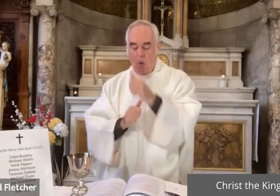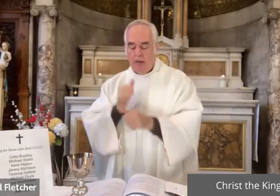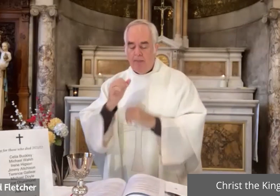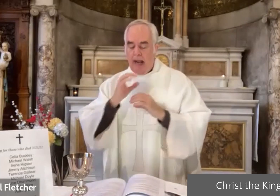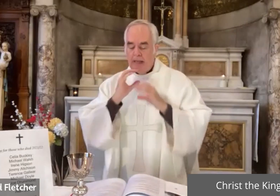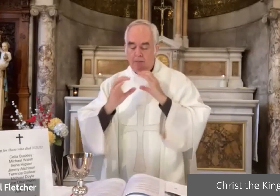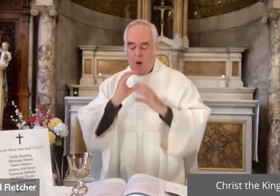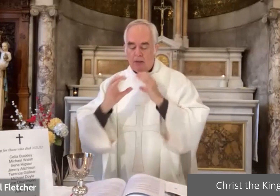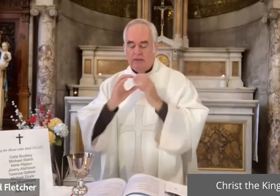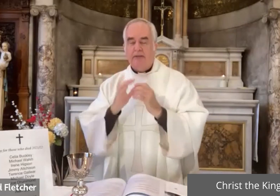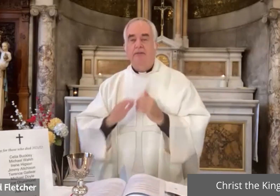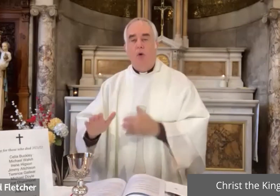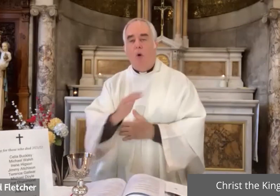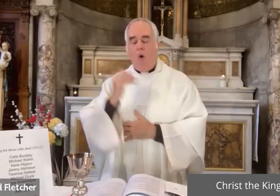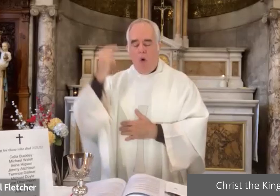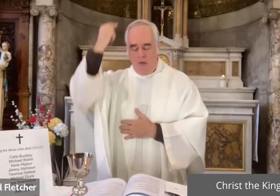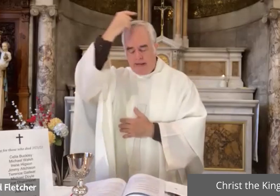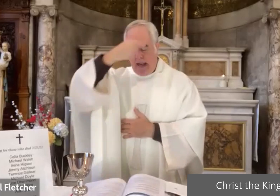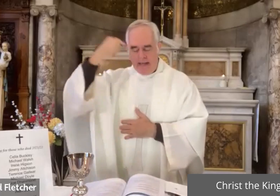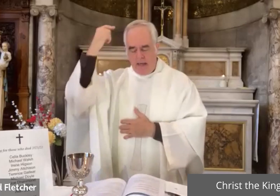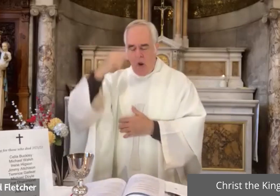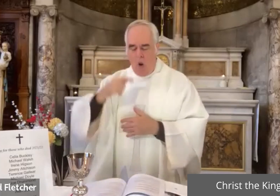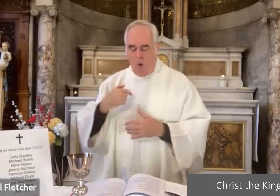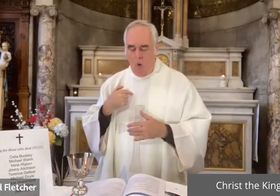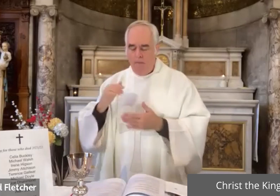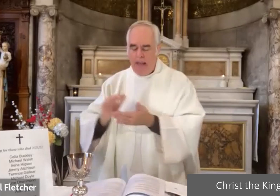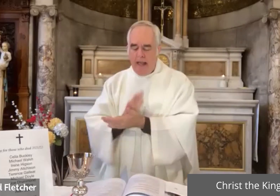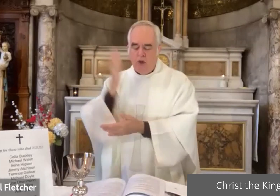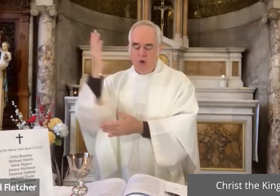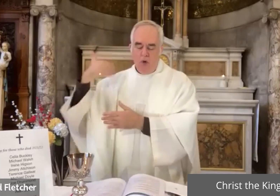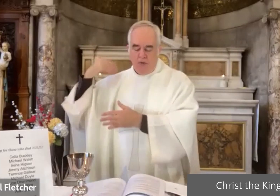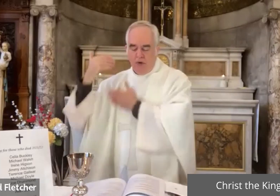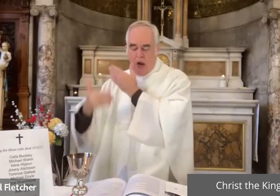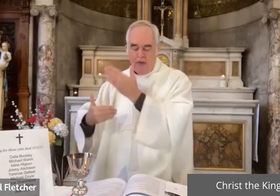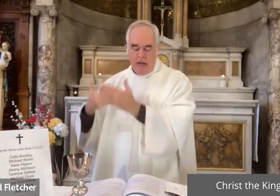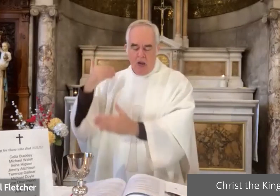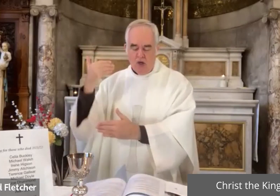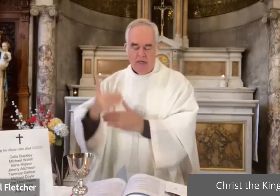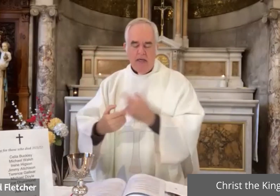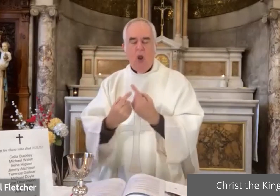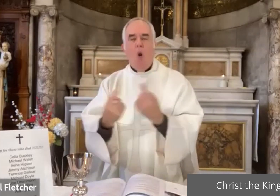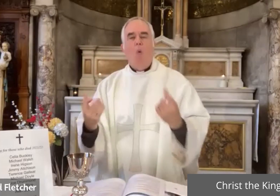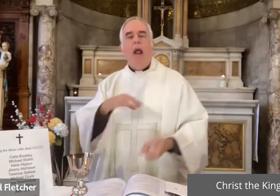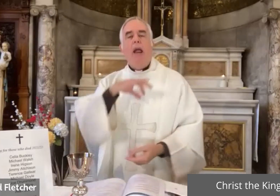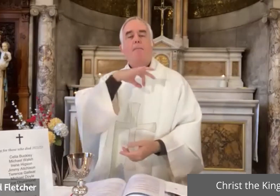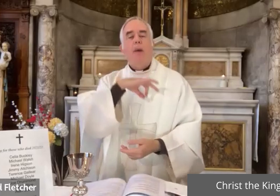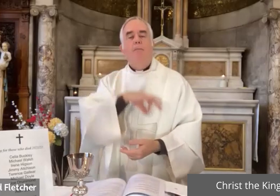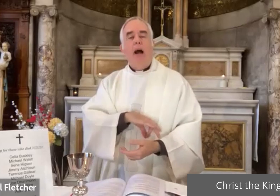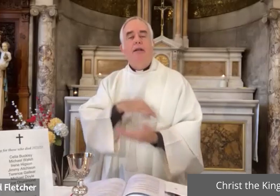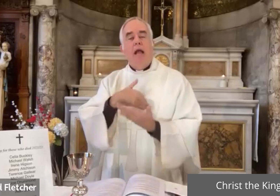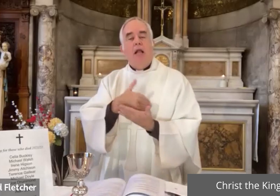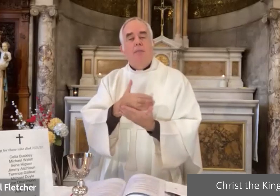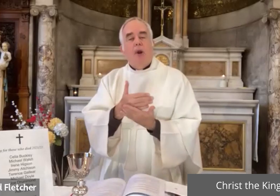passed with the blessed apostles and all the saints, who please you throughout the ages, we